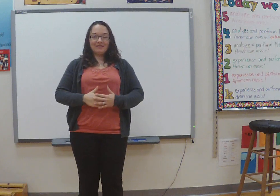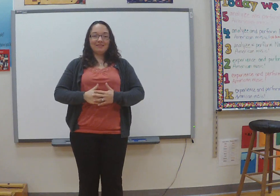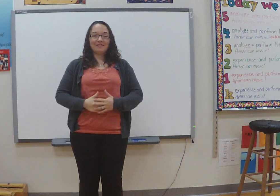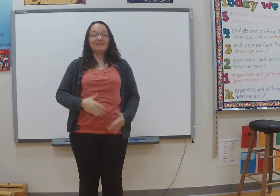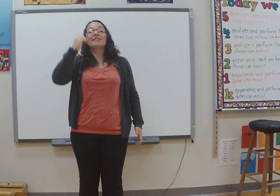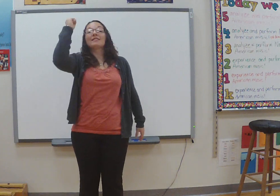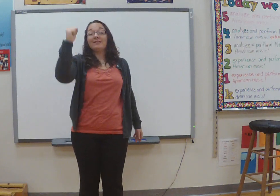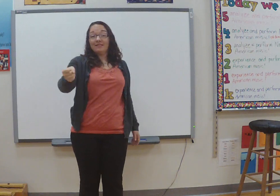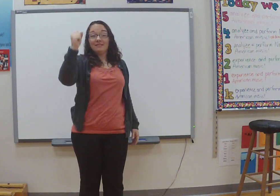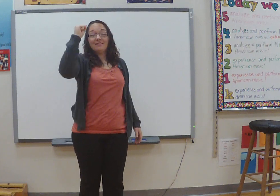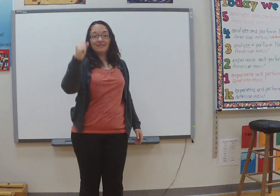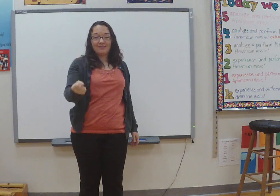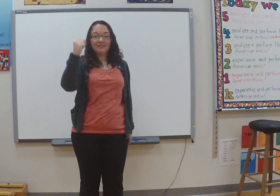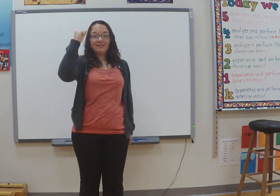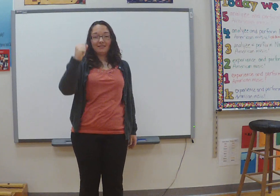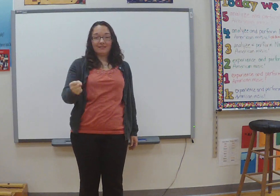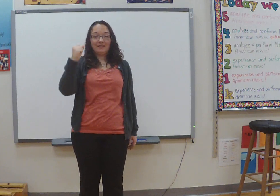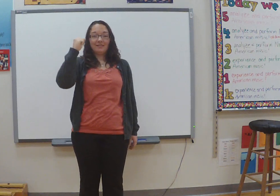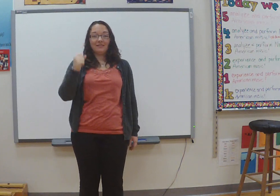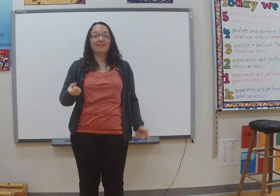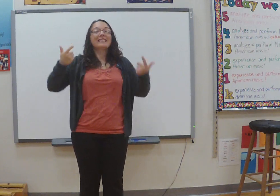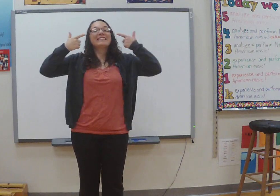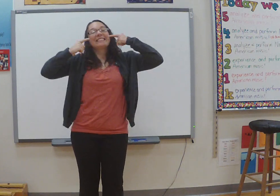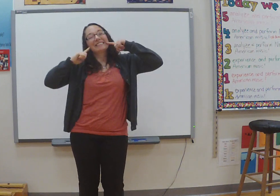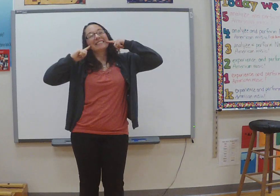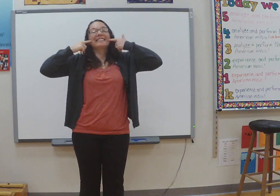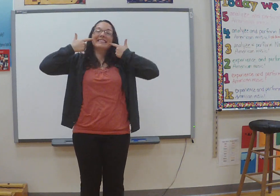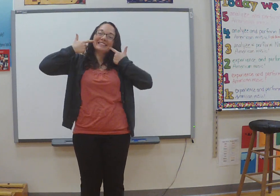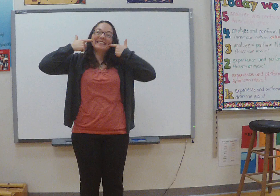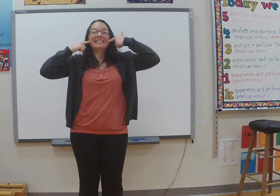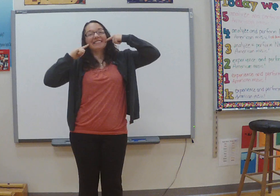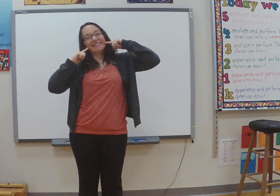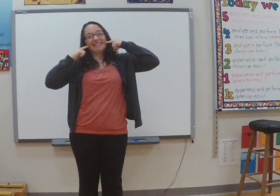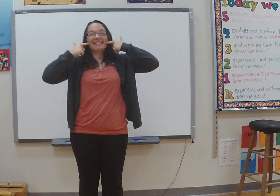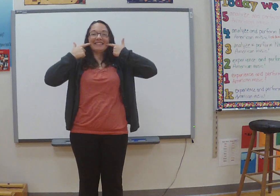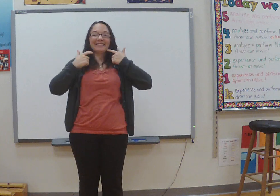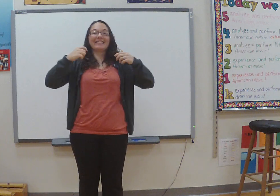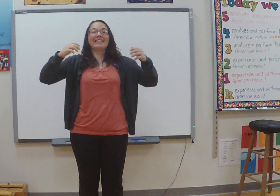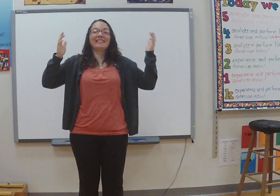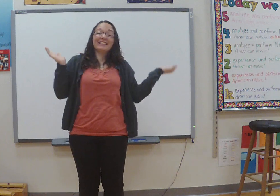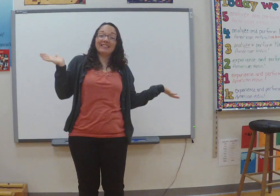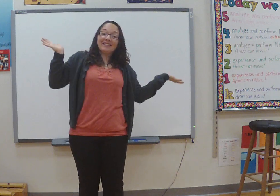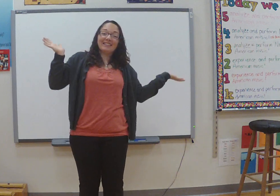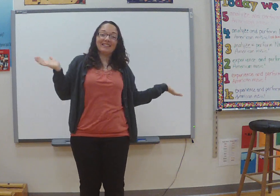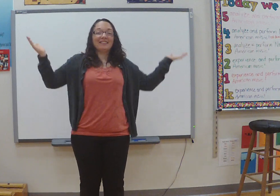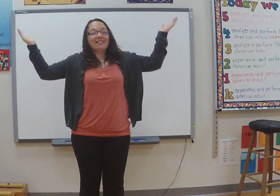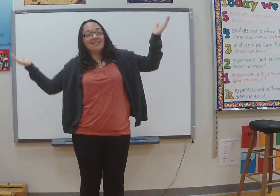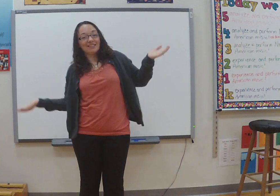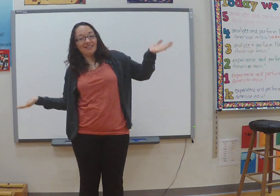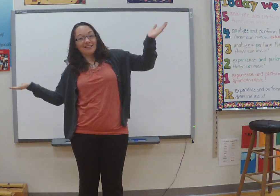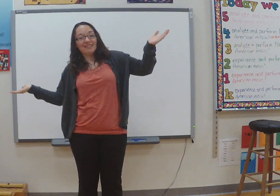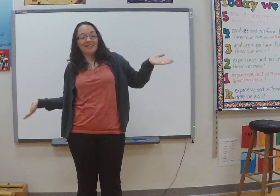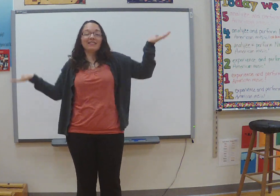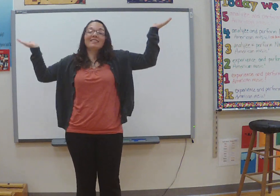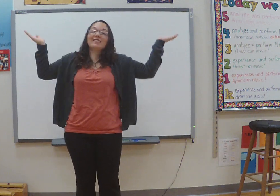way Bells on top to ring Making spirits dry What fun it is to ride in a wonder